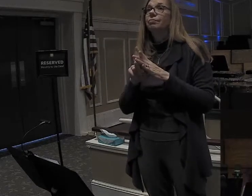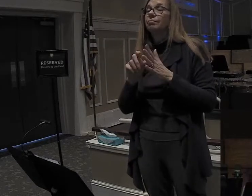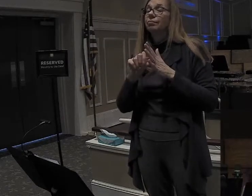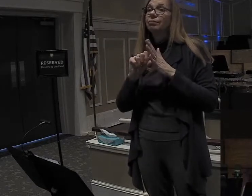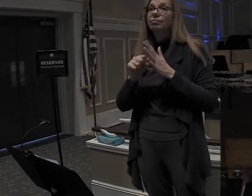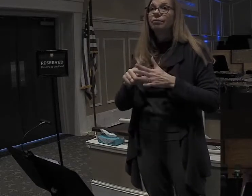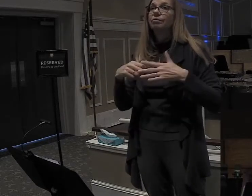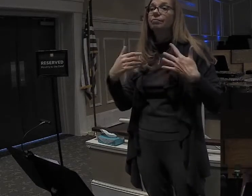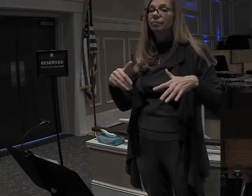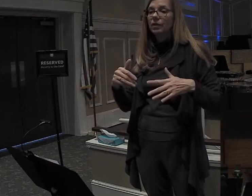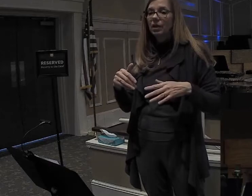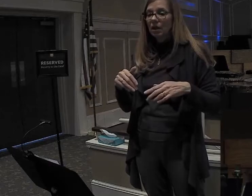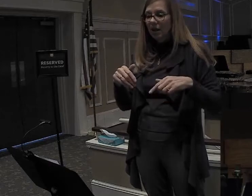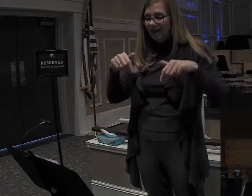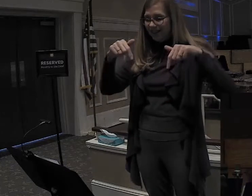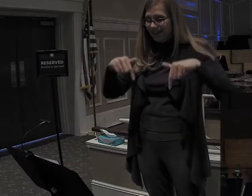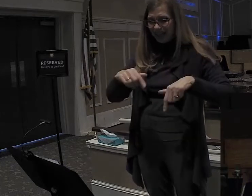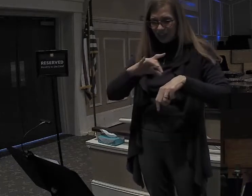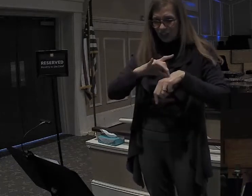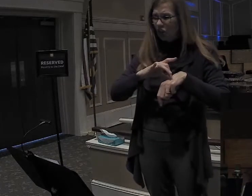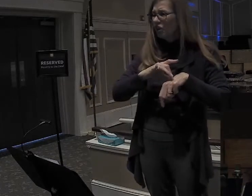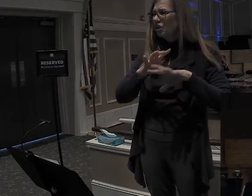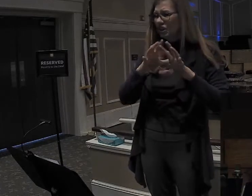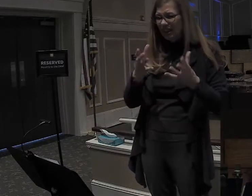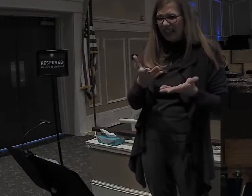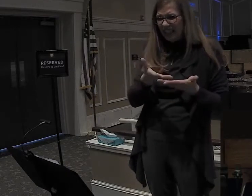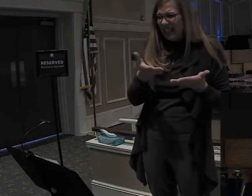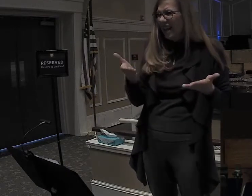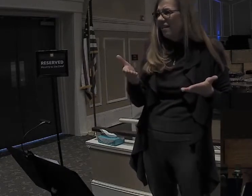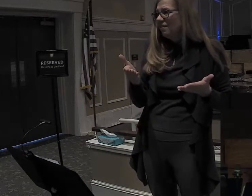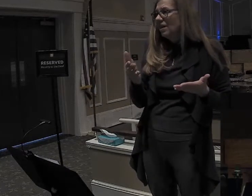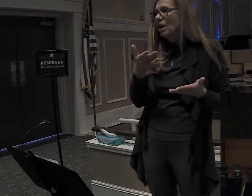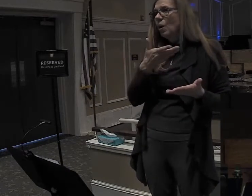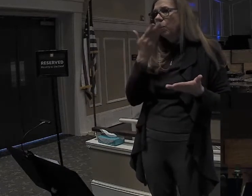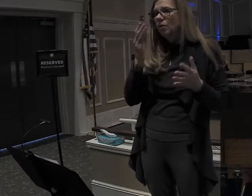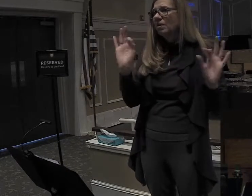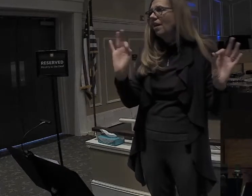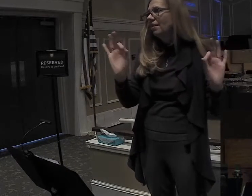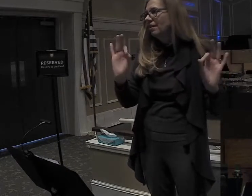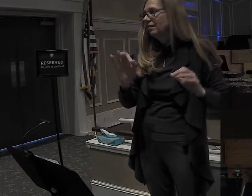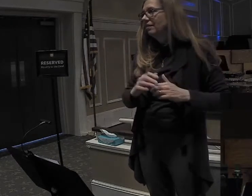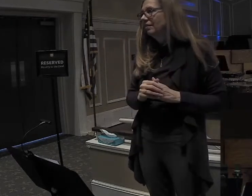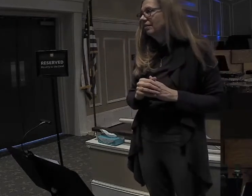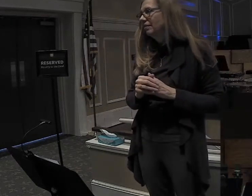the stuff of this earth, it's nothing.